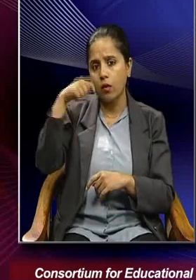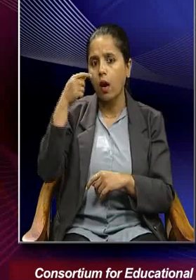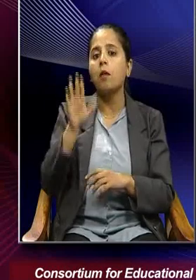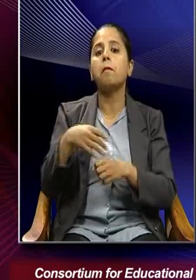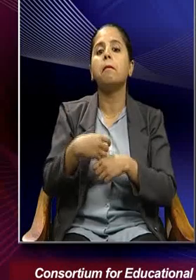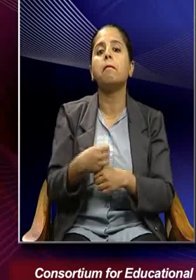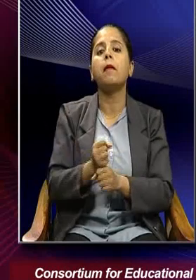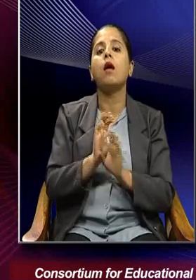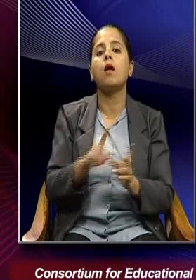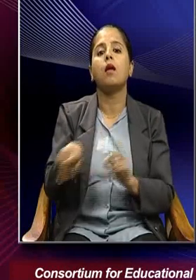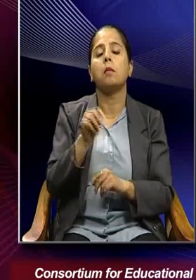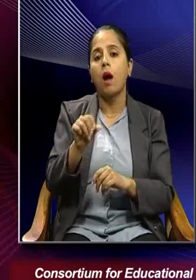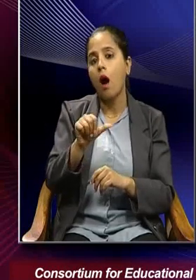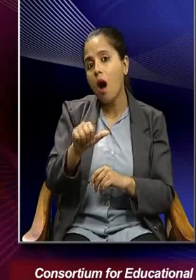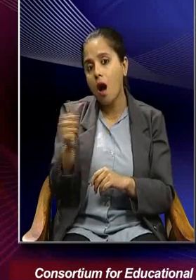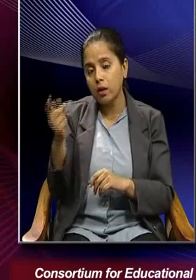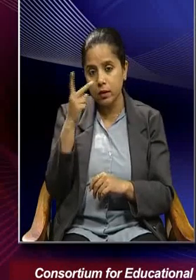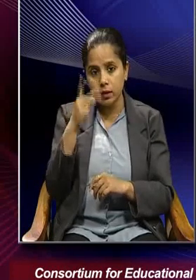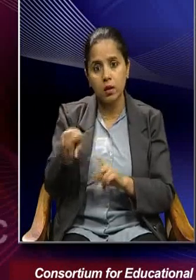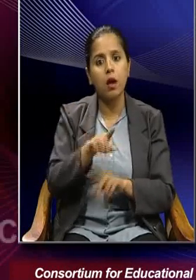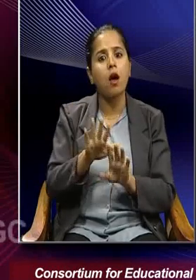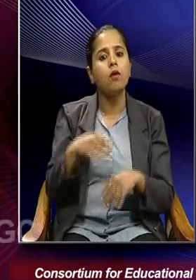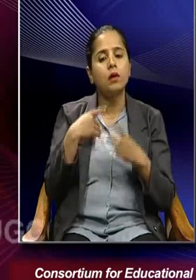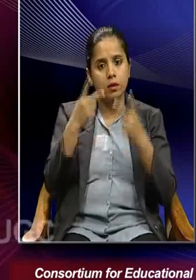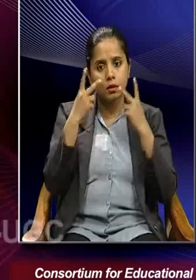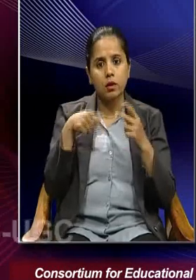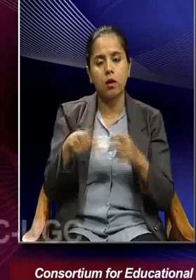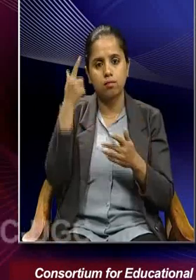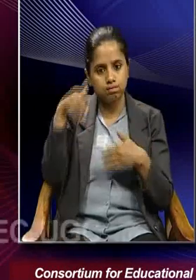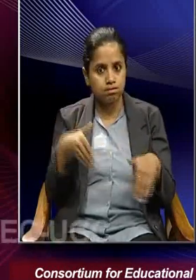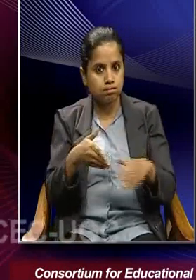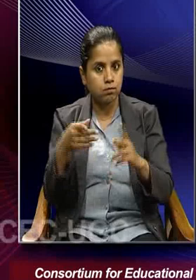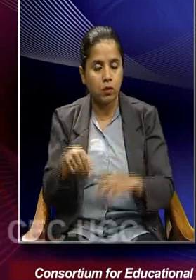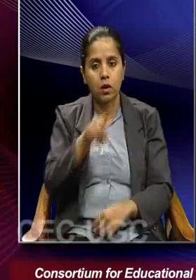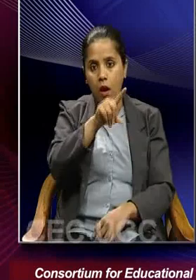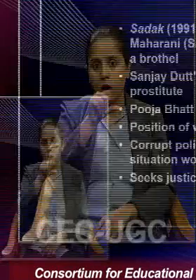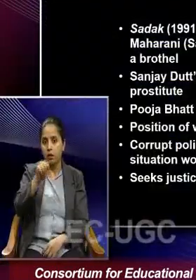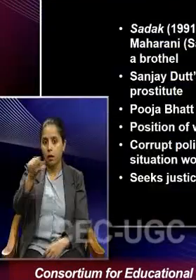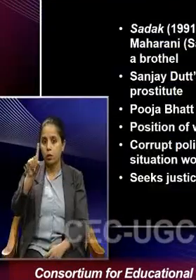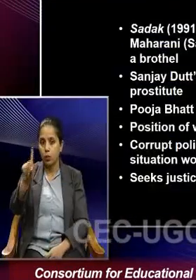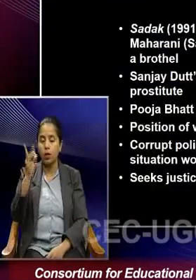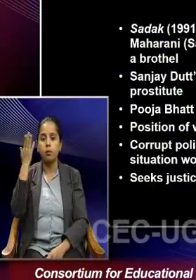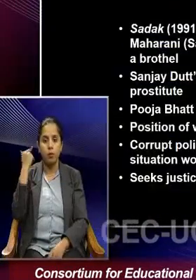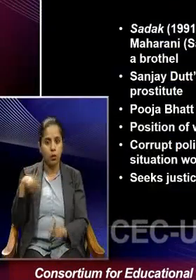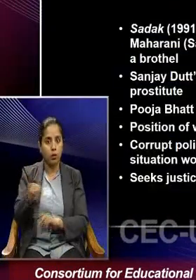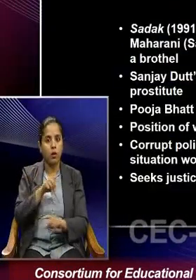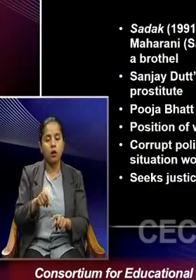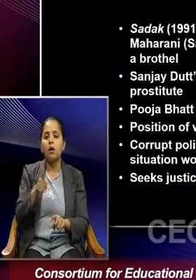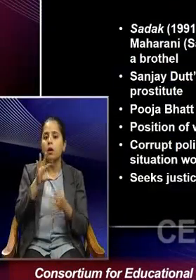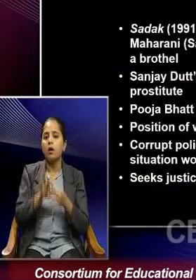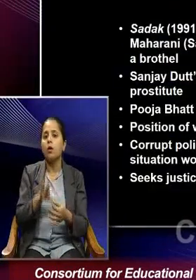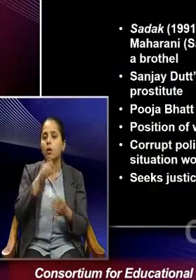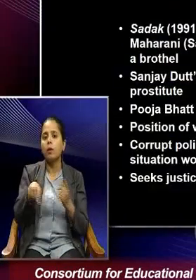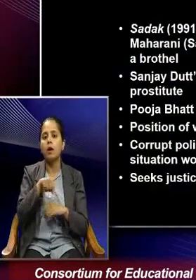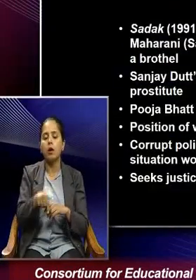made. Apart from that, we also see a film called Sadak, which was made in 1991, which was dealing with the portrayal